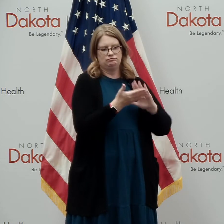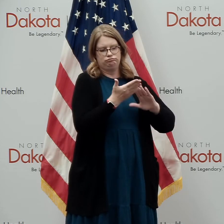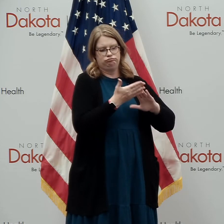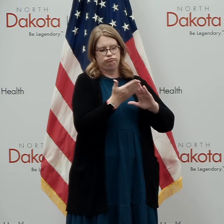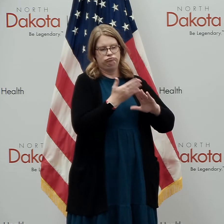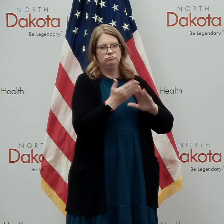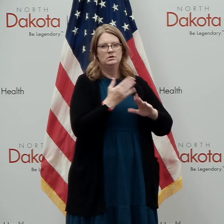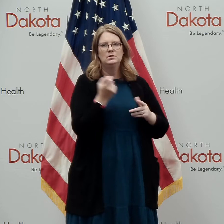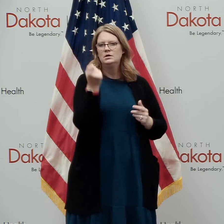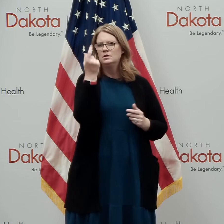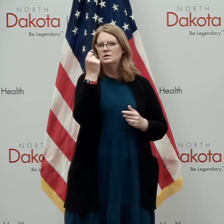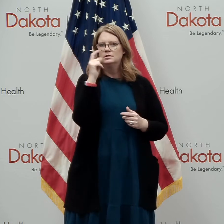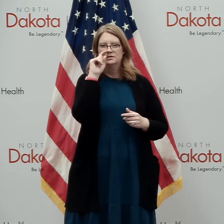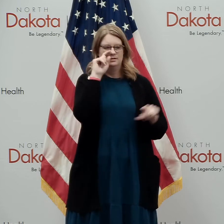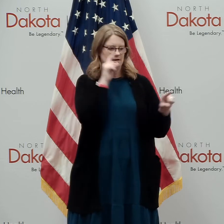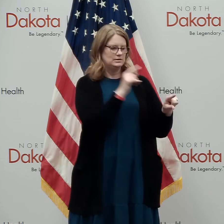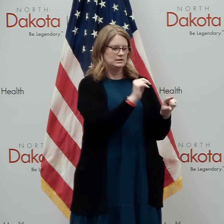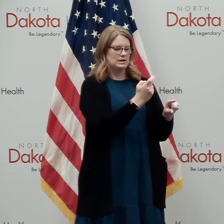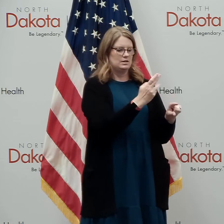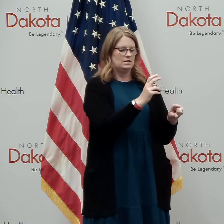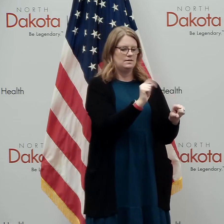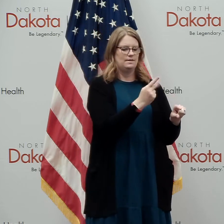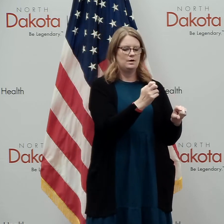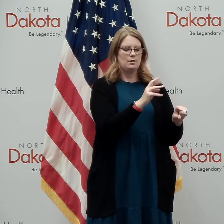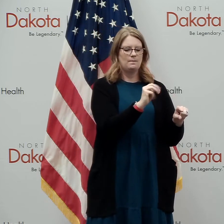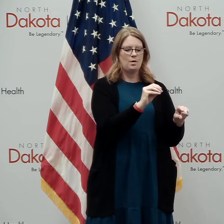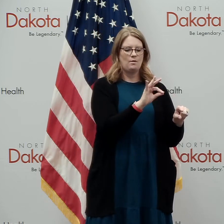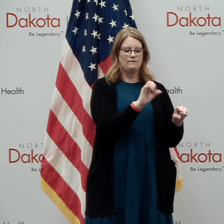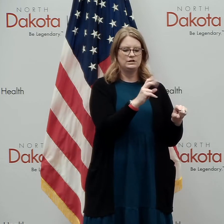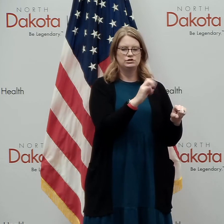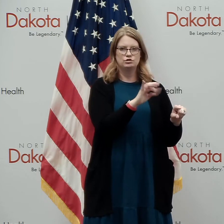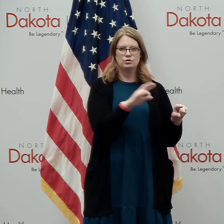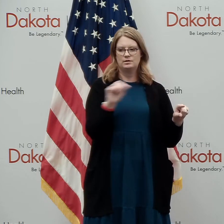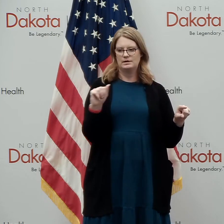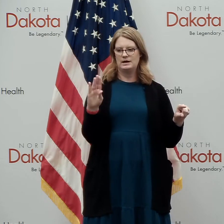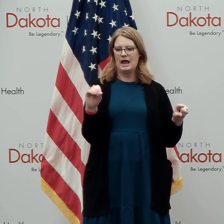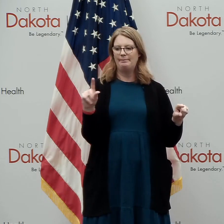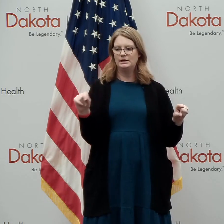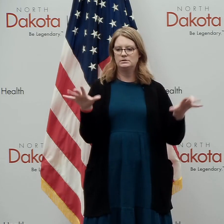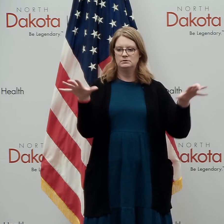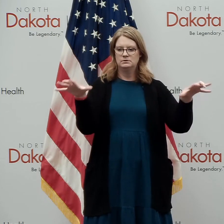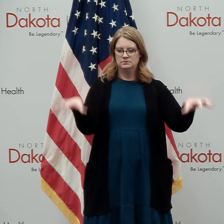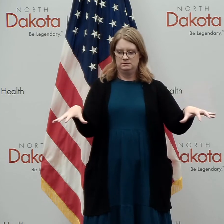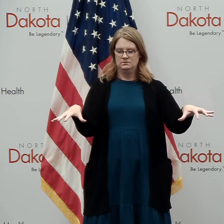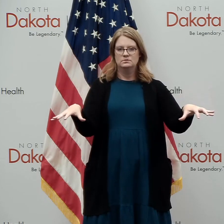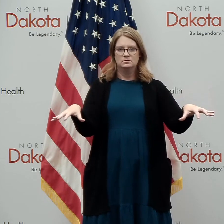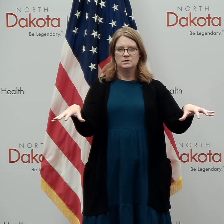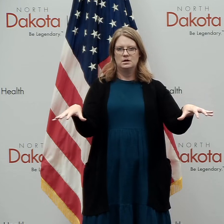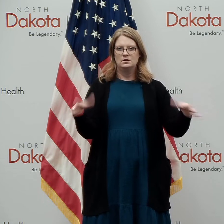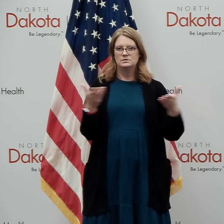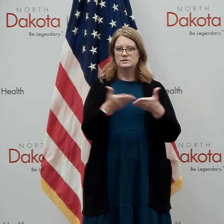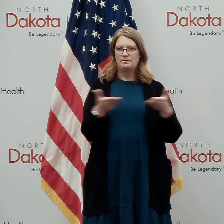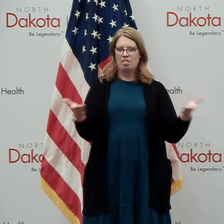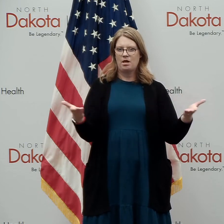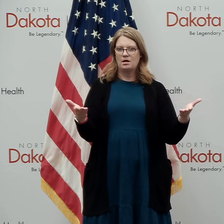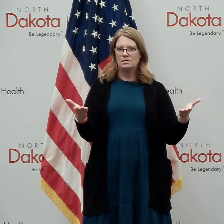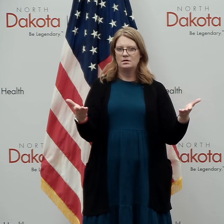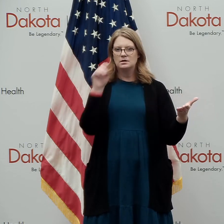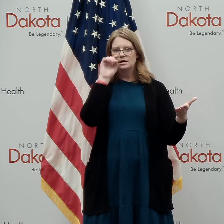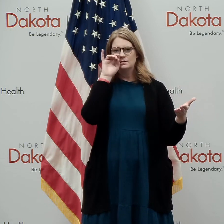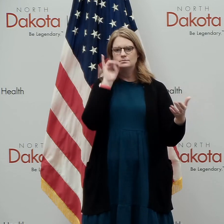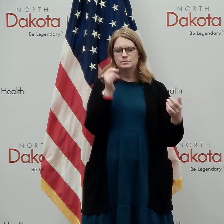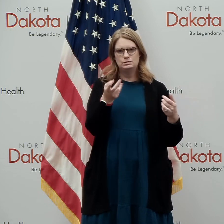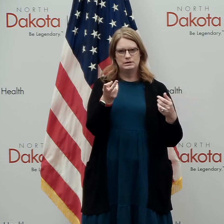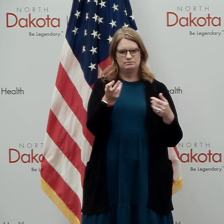major platforms, the Thermo Fisher and Abbott. I mean, the lab people would say it's good for us to spread our risk in terms of supply chain across 2